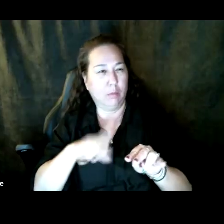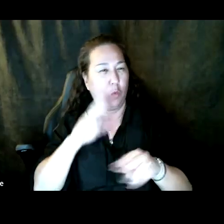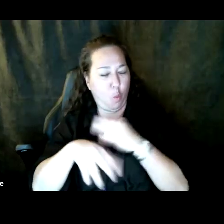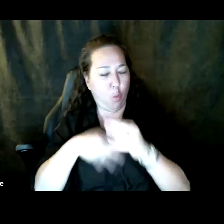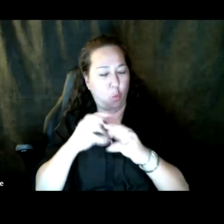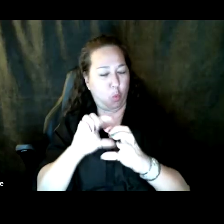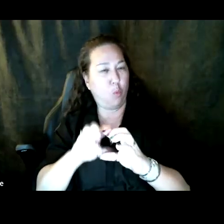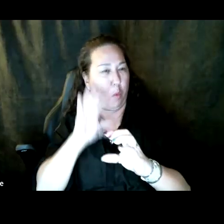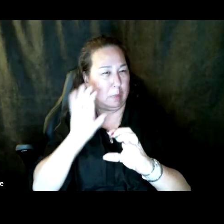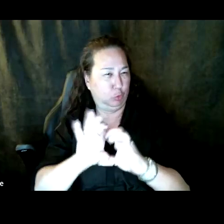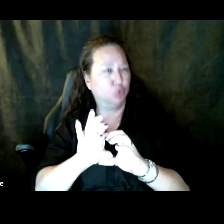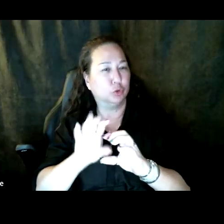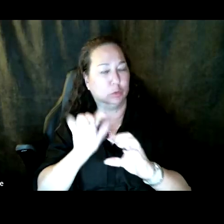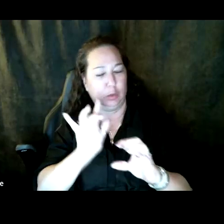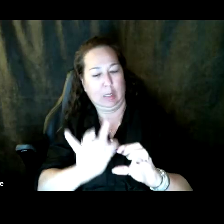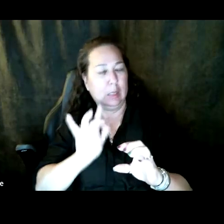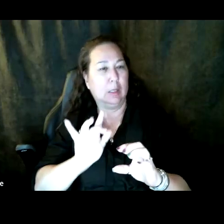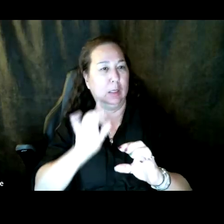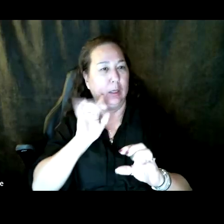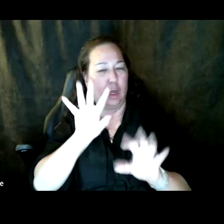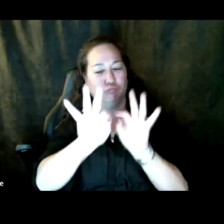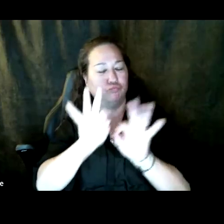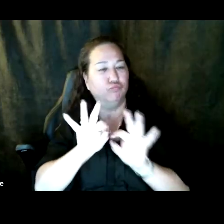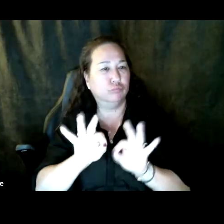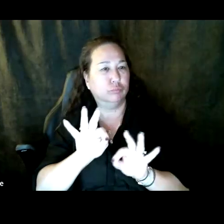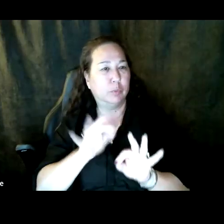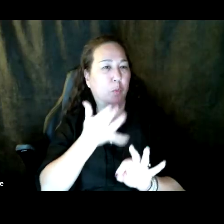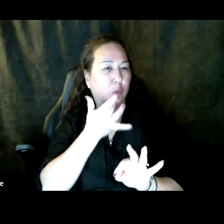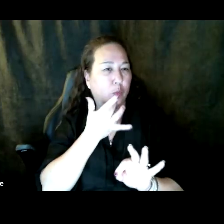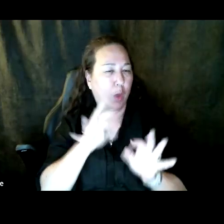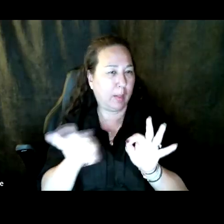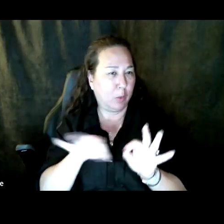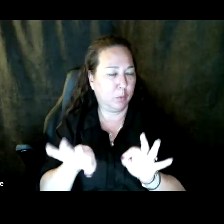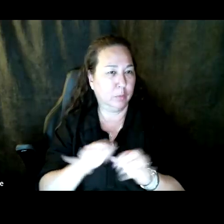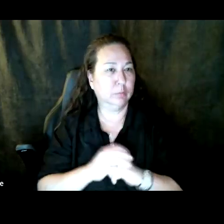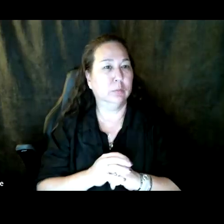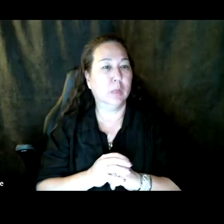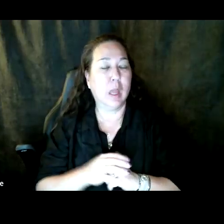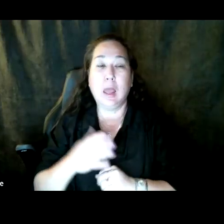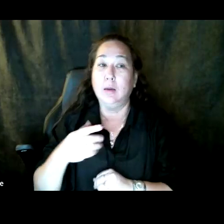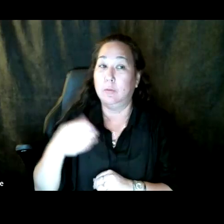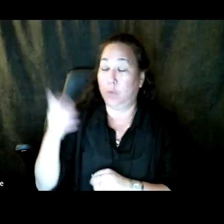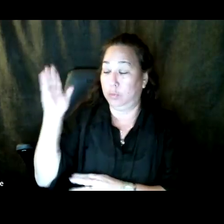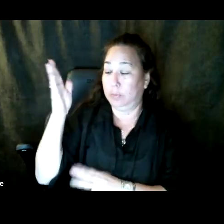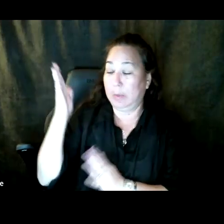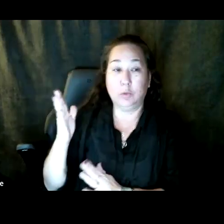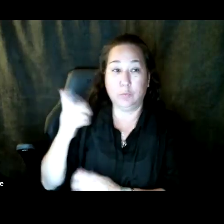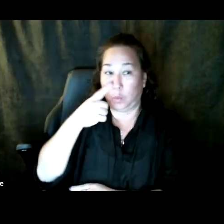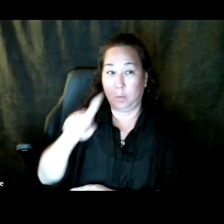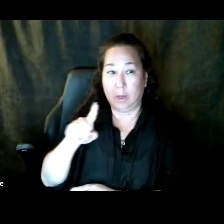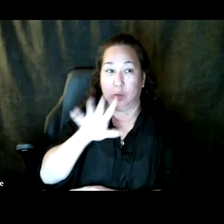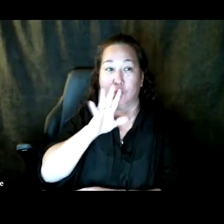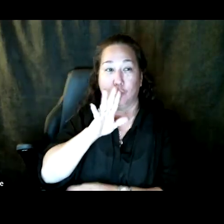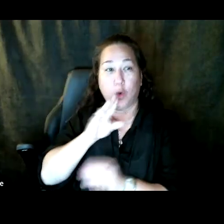speak at a slower pace to assist our interpreters. I'm pleased to welcome our new student representative